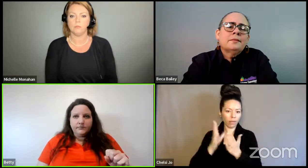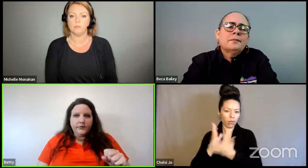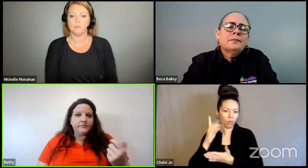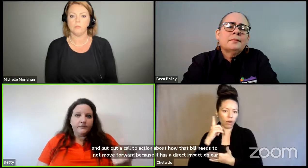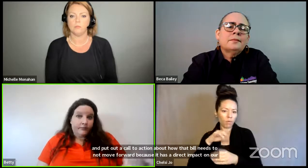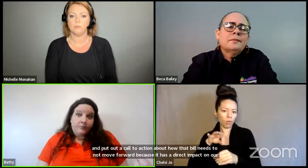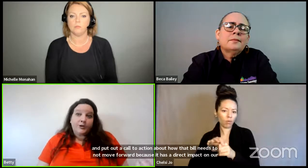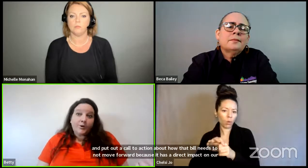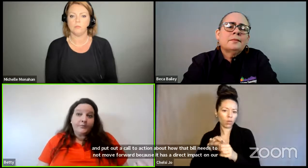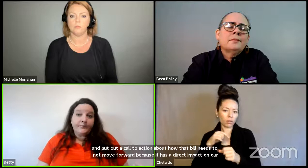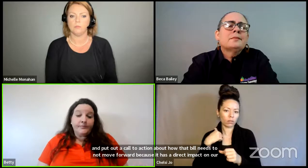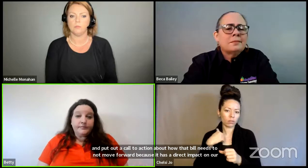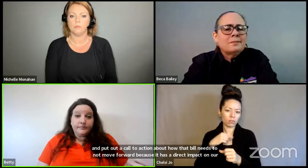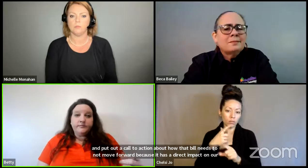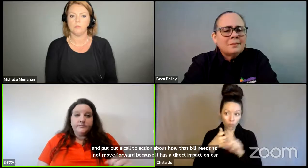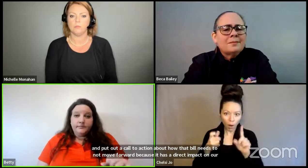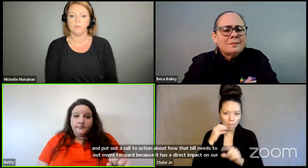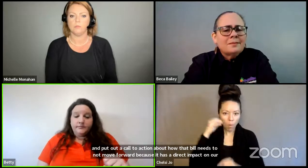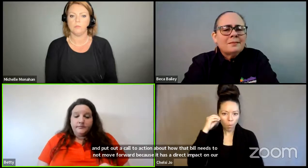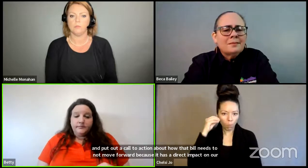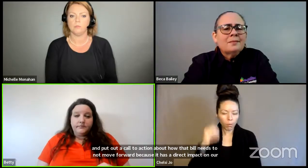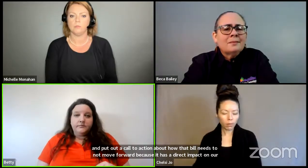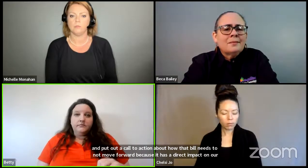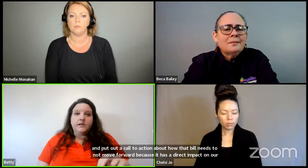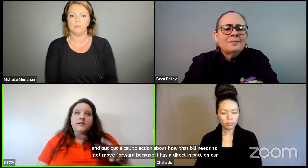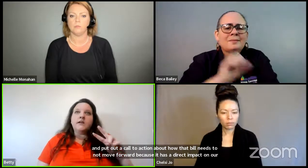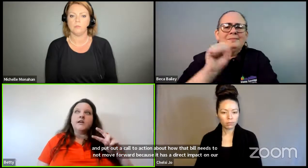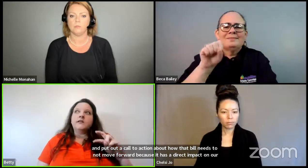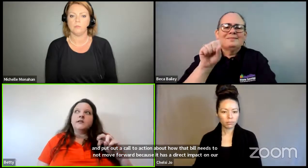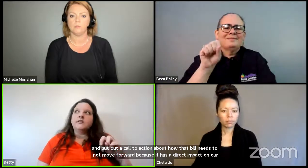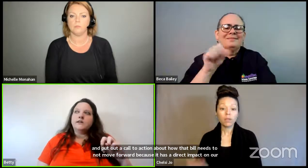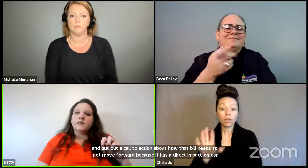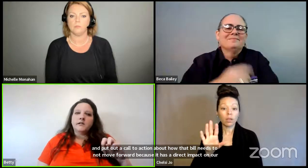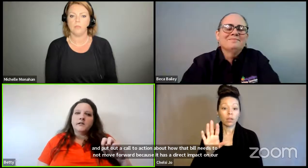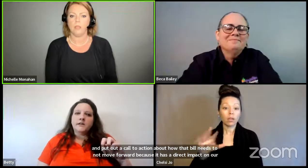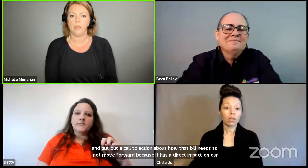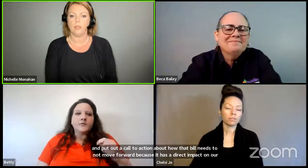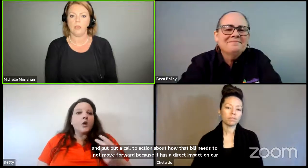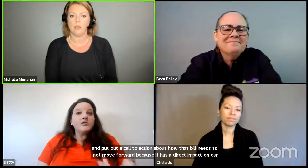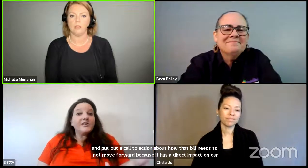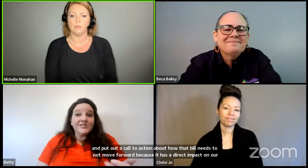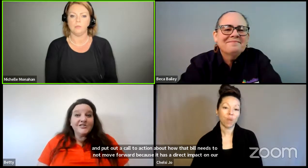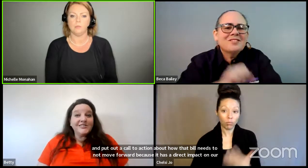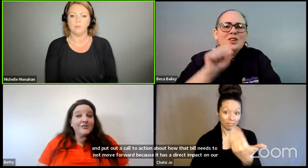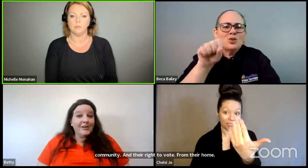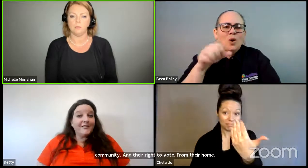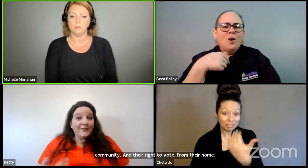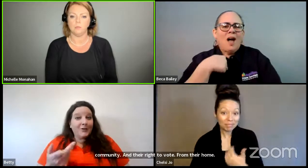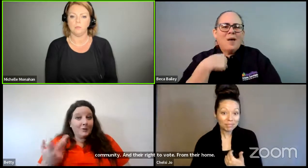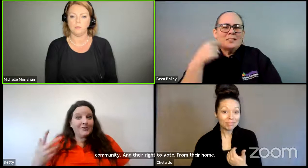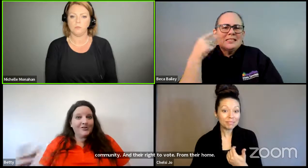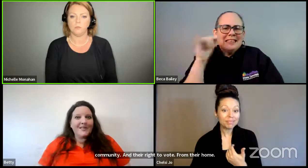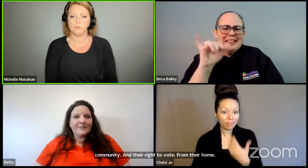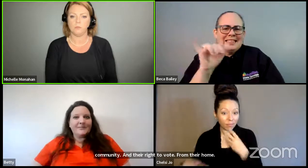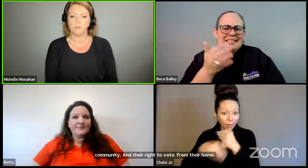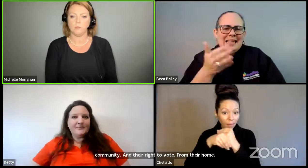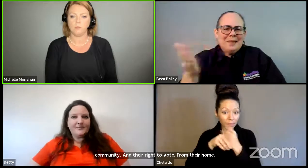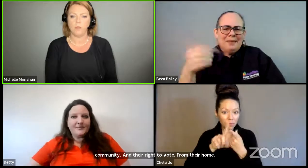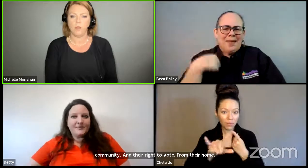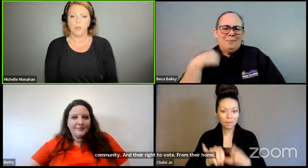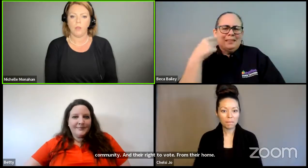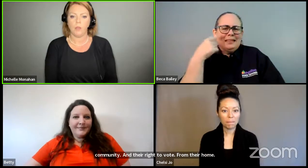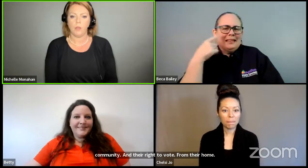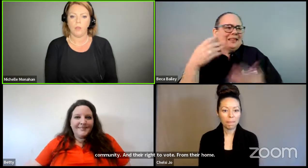from their home. And then Oh, Yeah. sorry, did you have a follow-up question on that one?